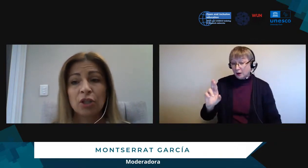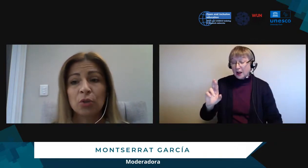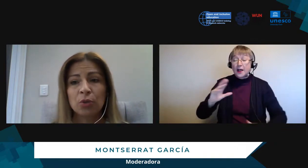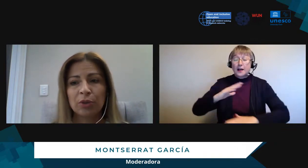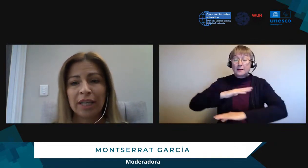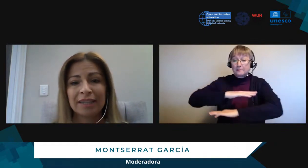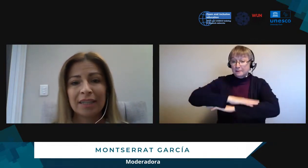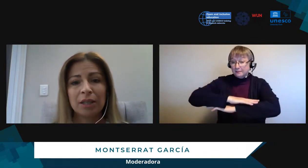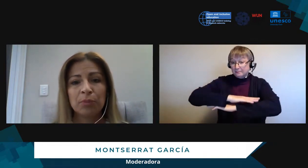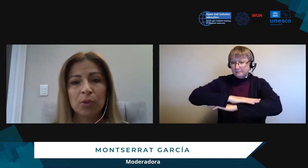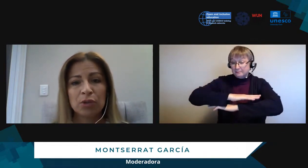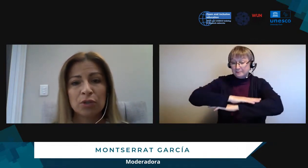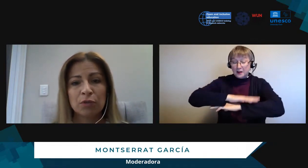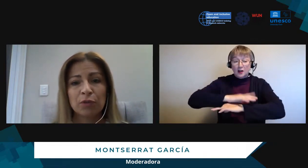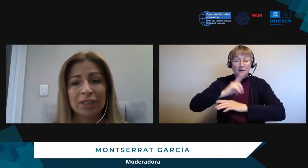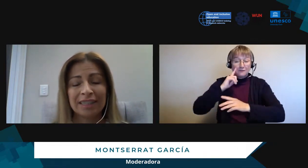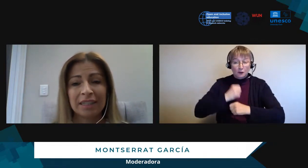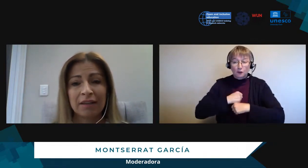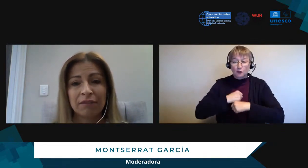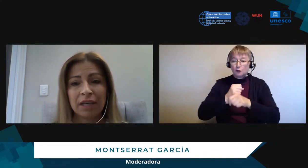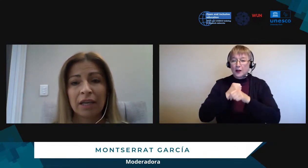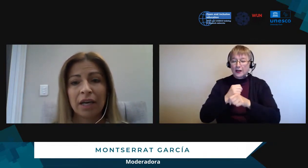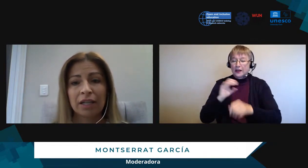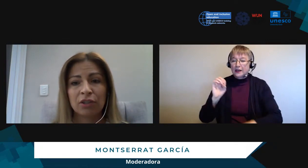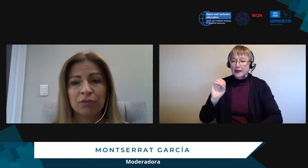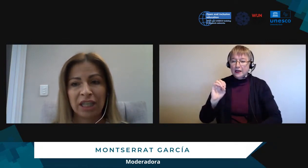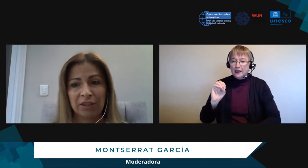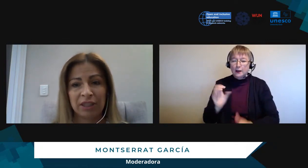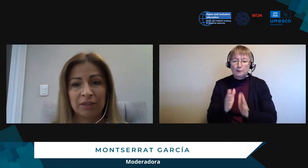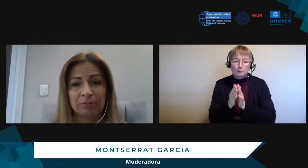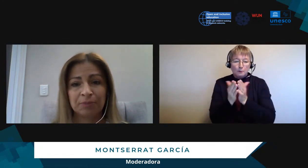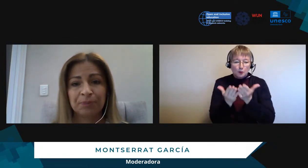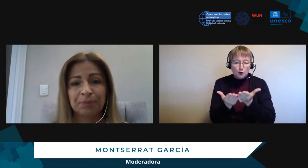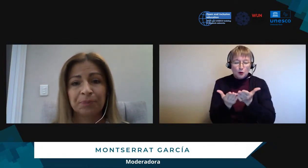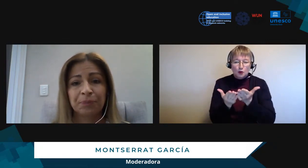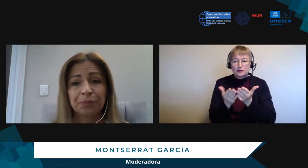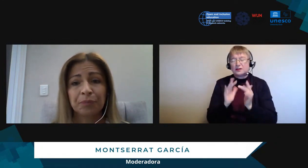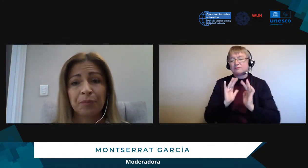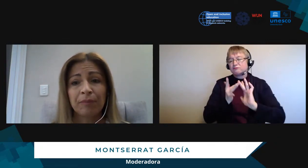Platforms to Create eBooks for the Deaf and Hard of Hearing.